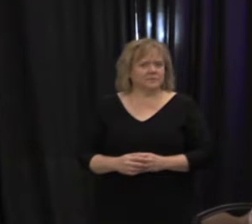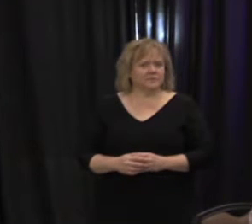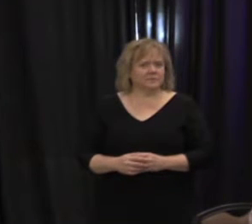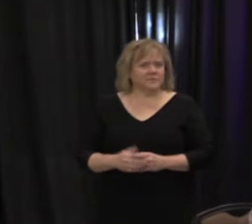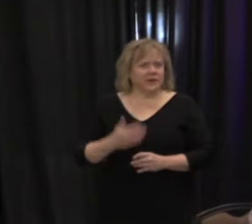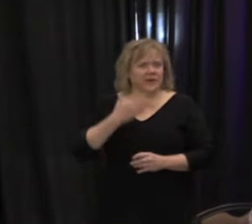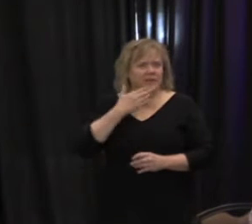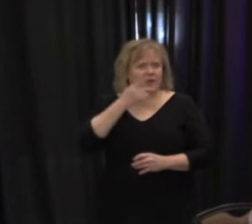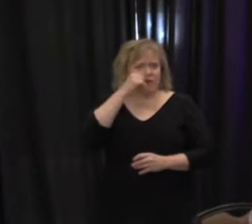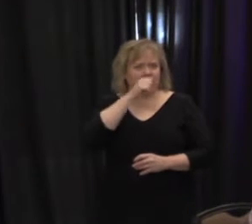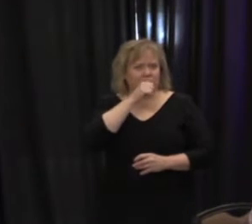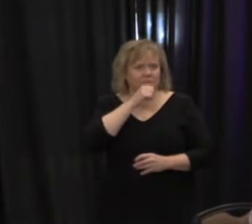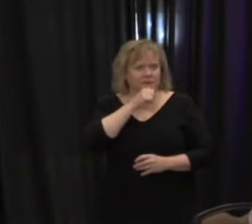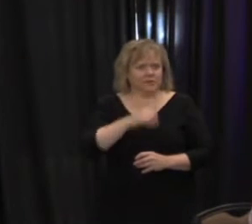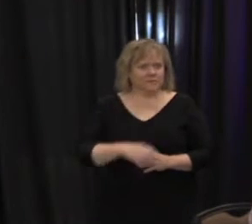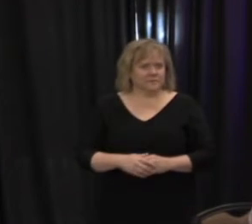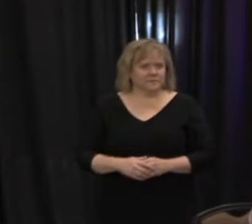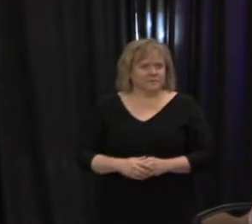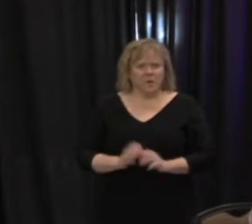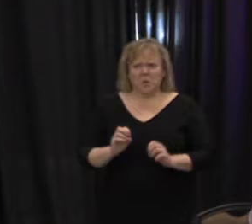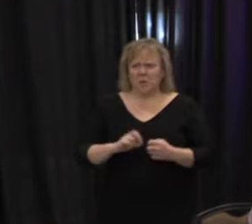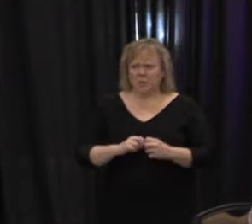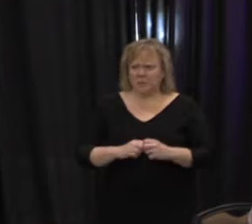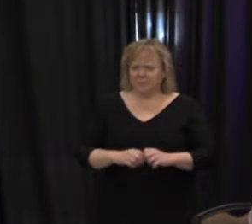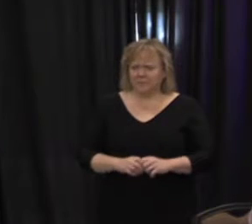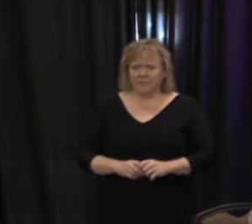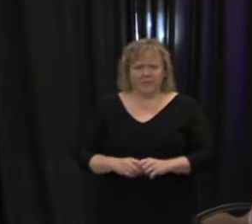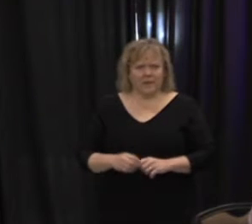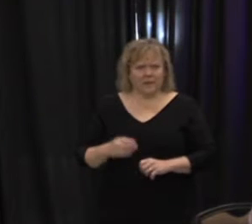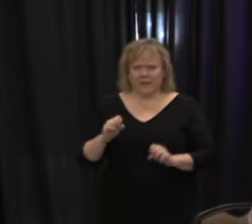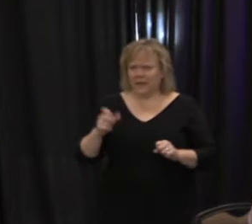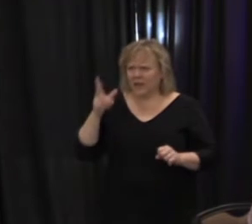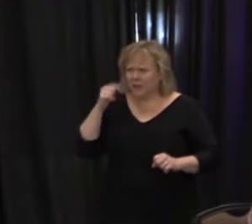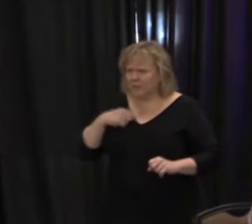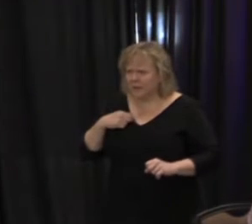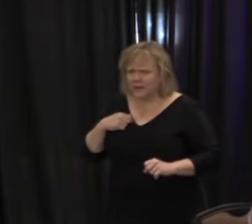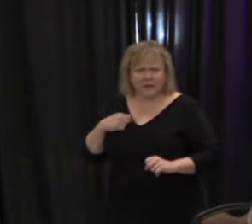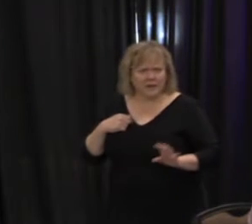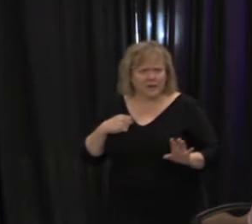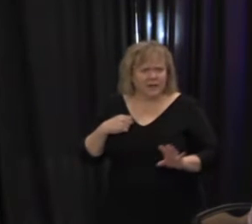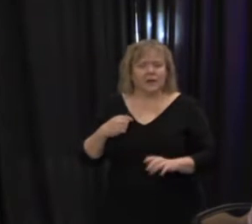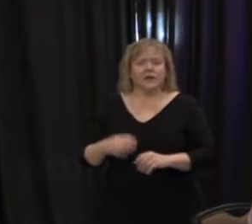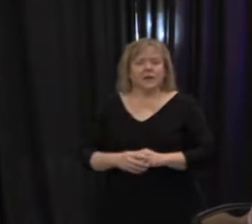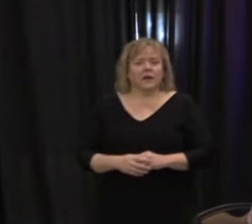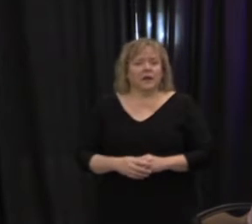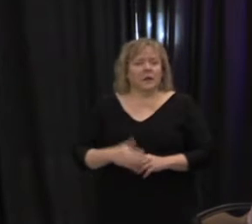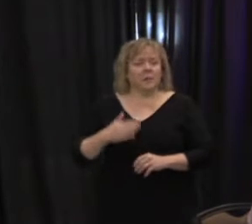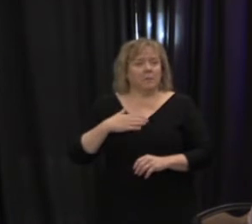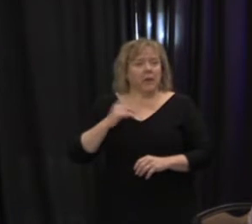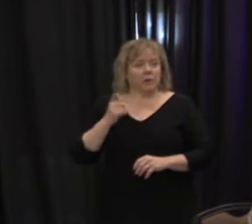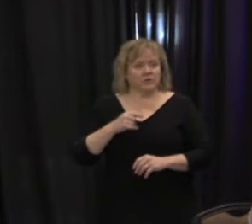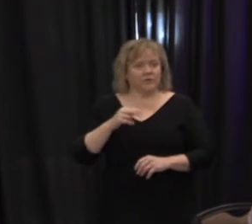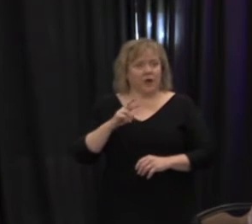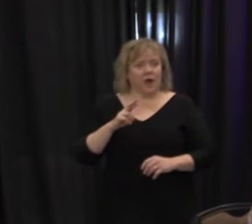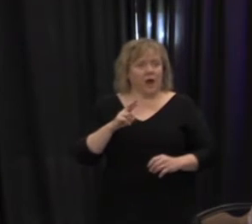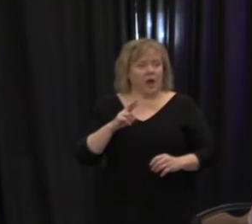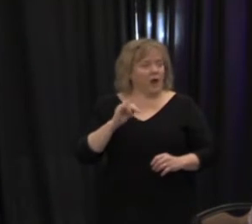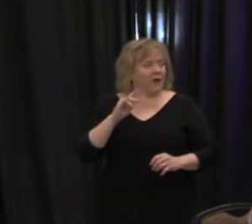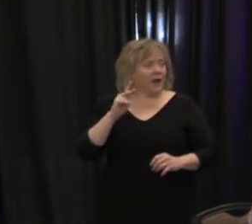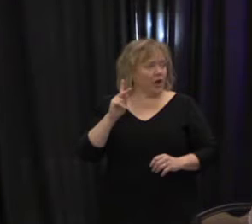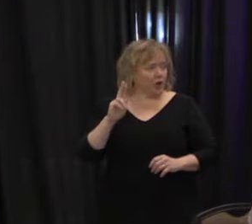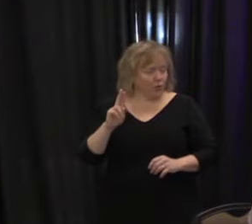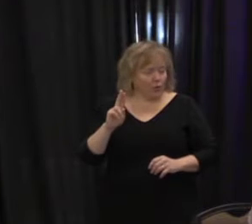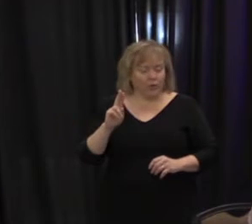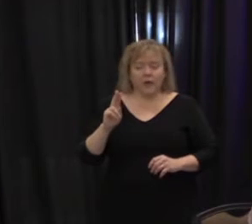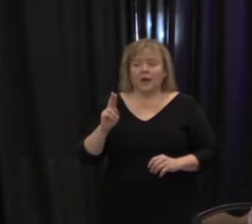Thank you for waiting. Yeah, no problem. My question, can people hear me? Is this good? Okay. My question is for Aryaku. I wanted to see